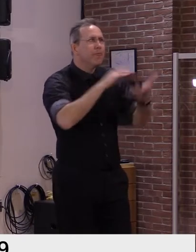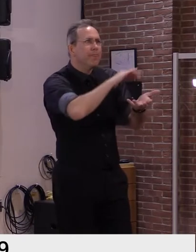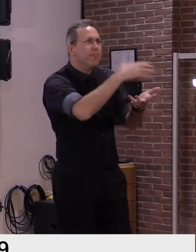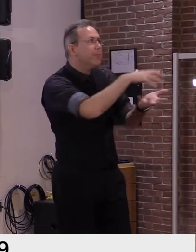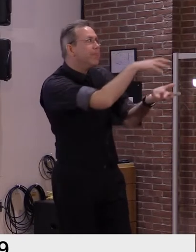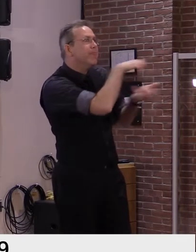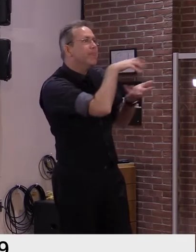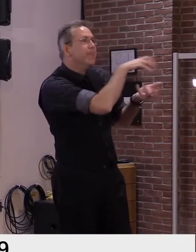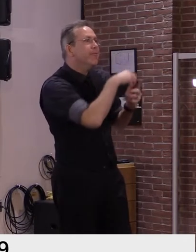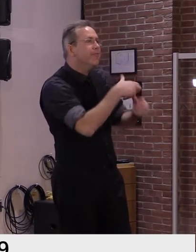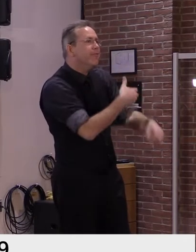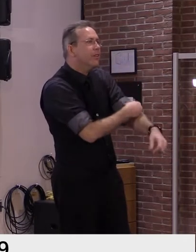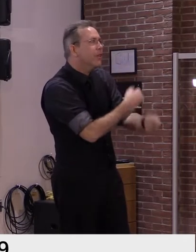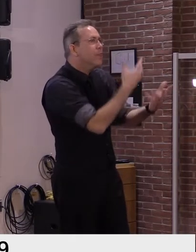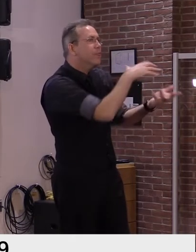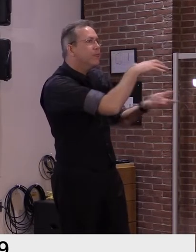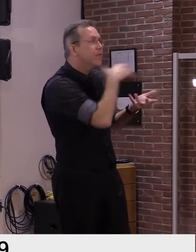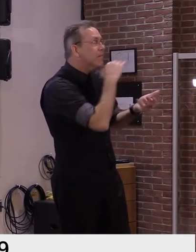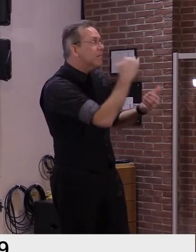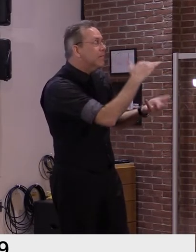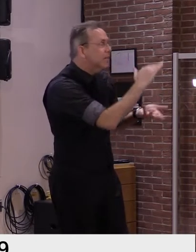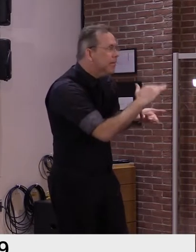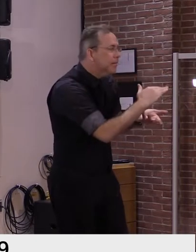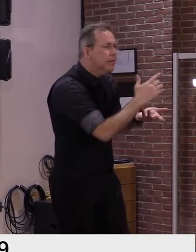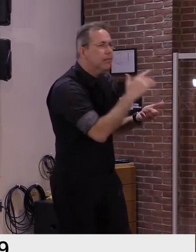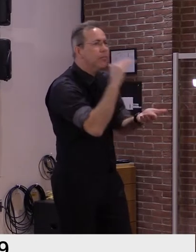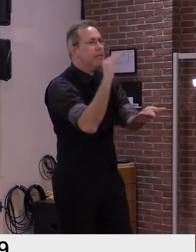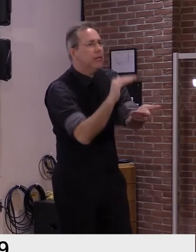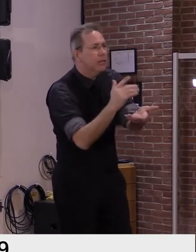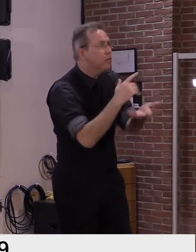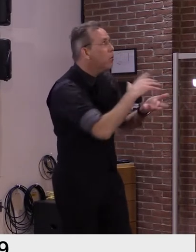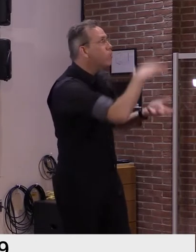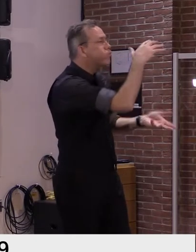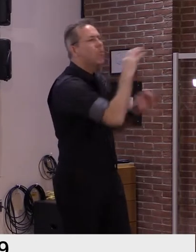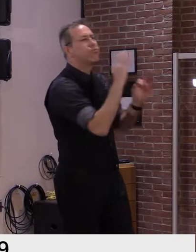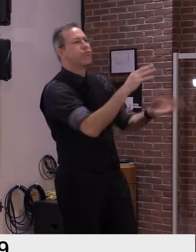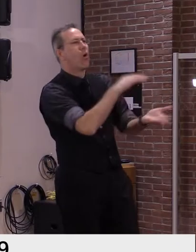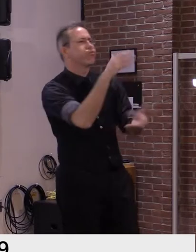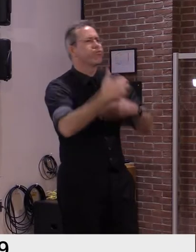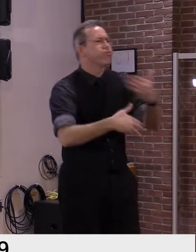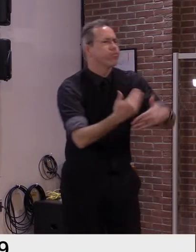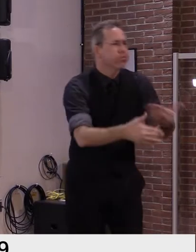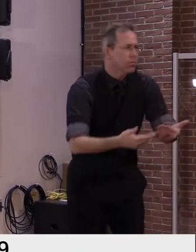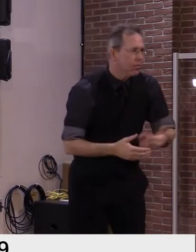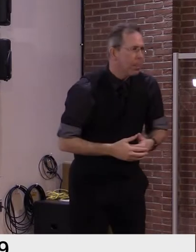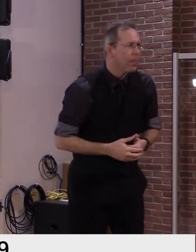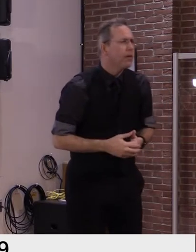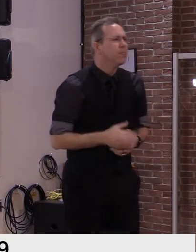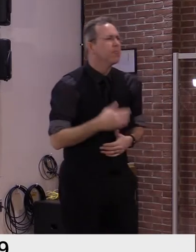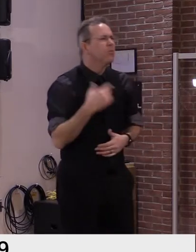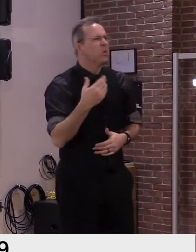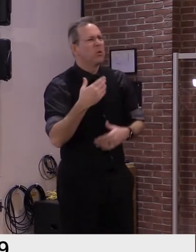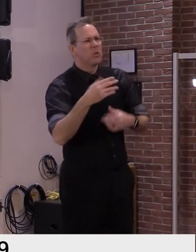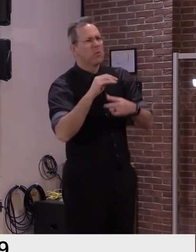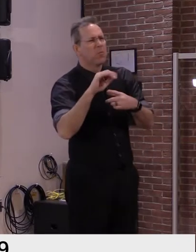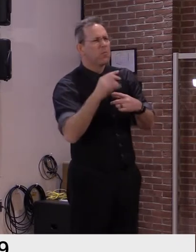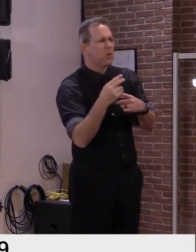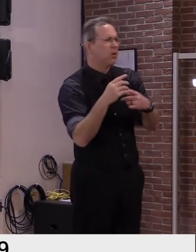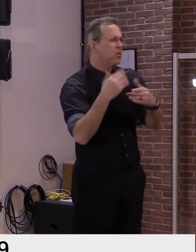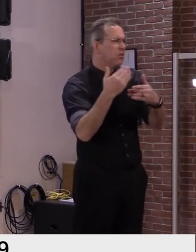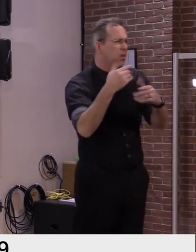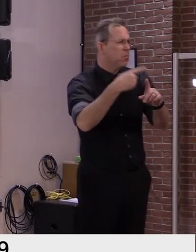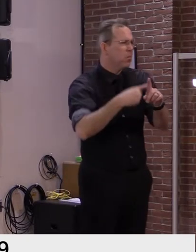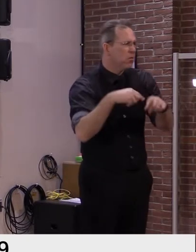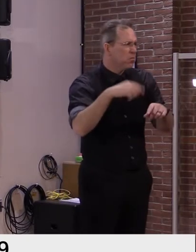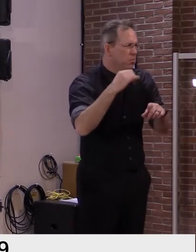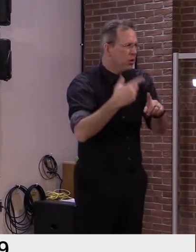government. Lastly, on or about March 8th, we will expand the definition of first responders